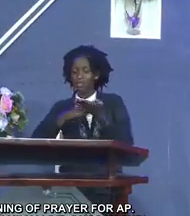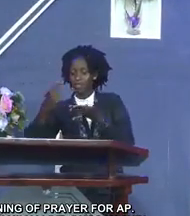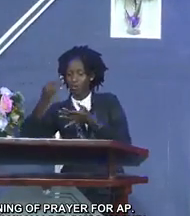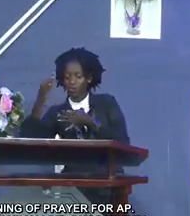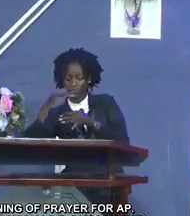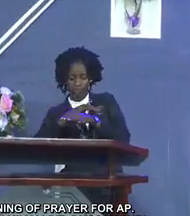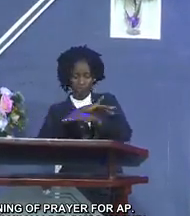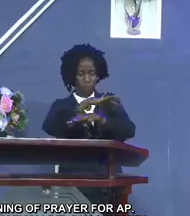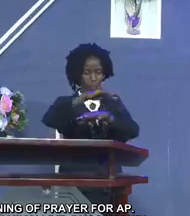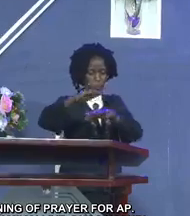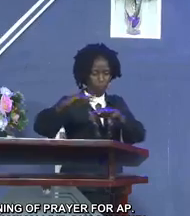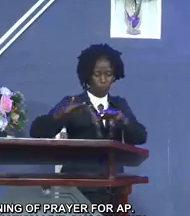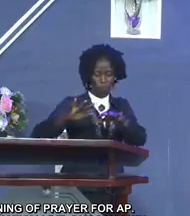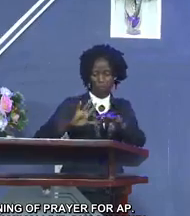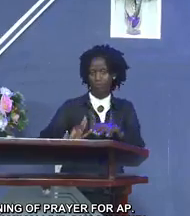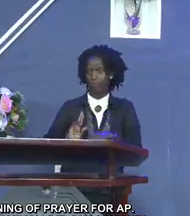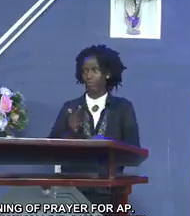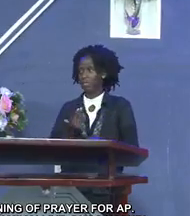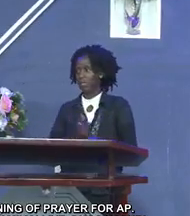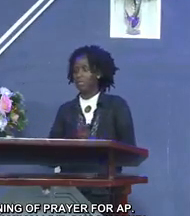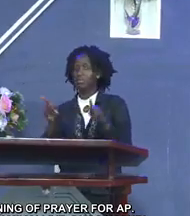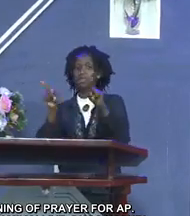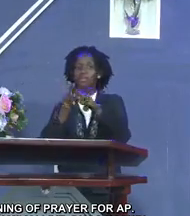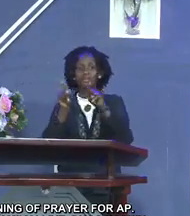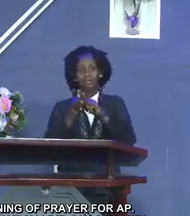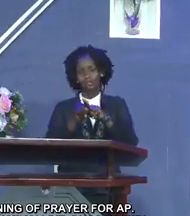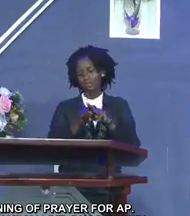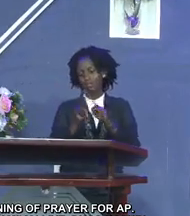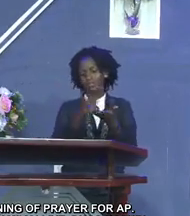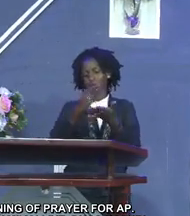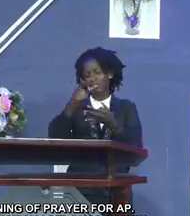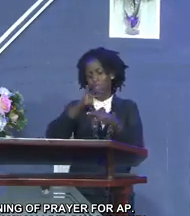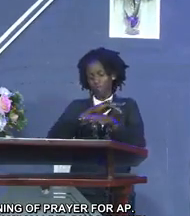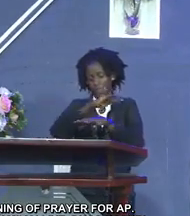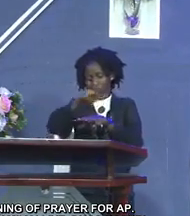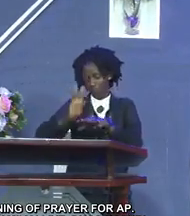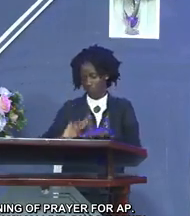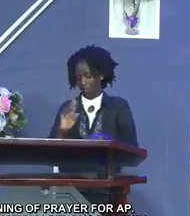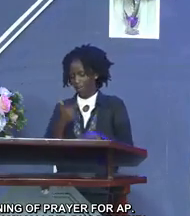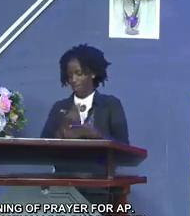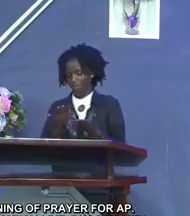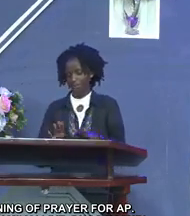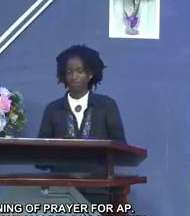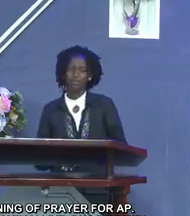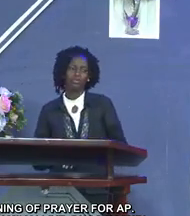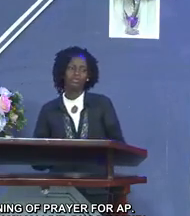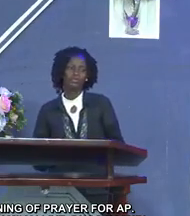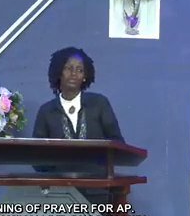atumamire. That the Holy Spirit hover over us. Eromo ya atumamide. And the Holy Spirit is still hovering over us.